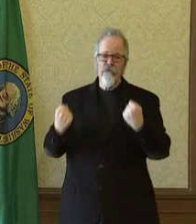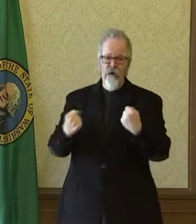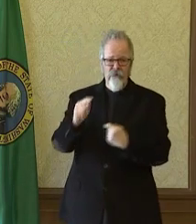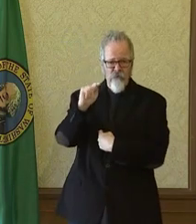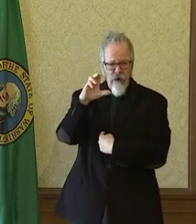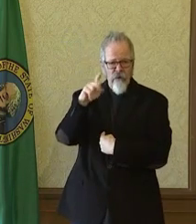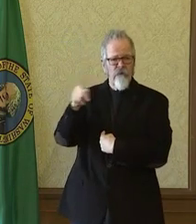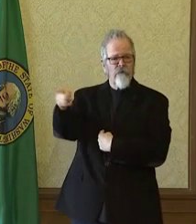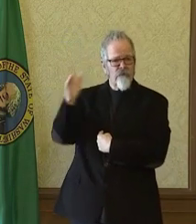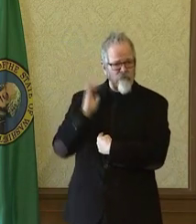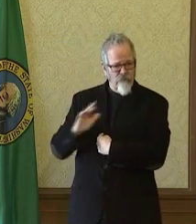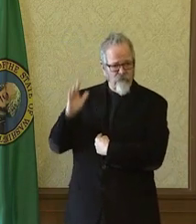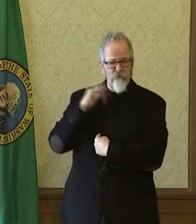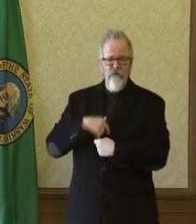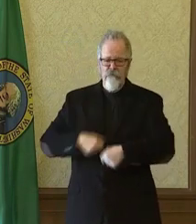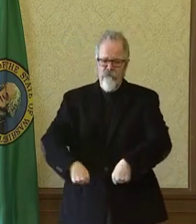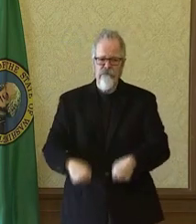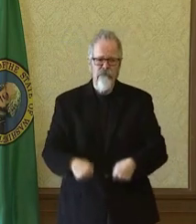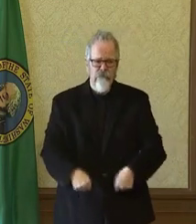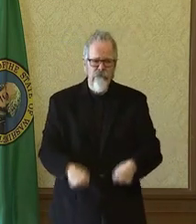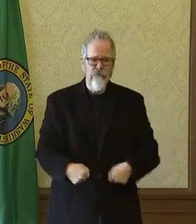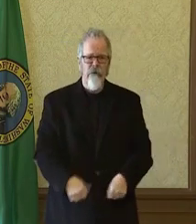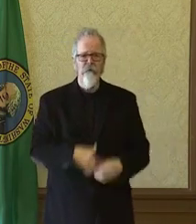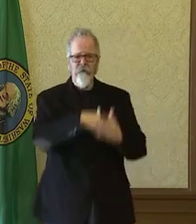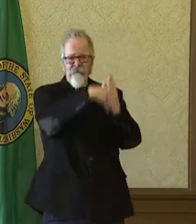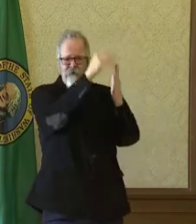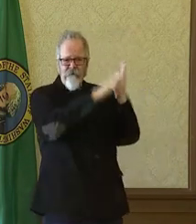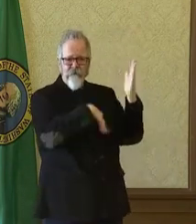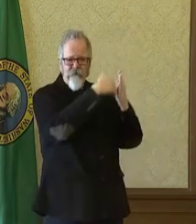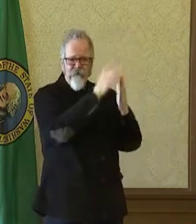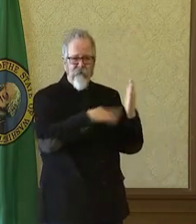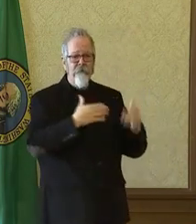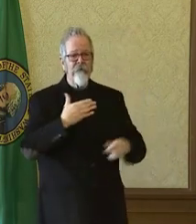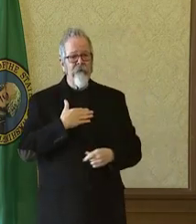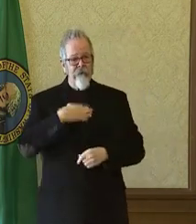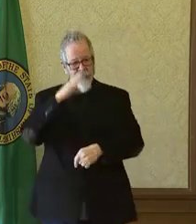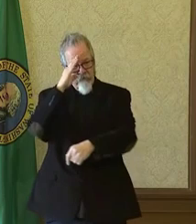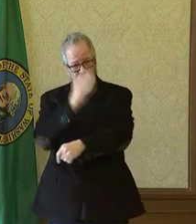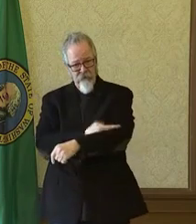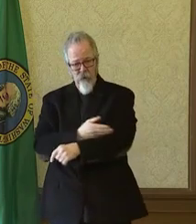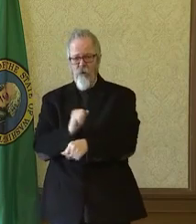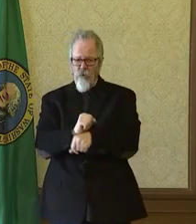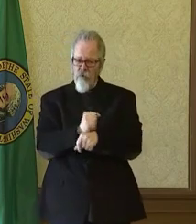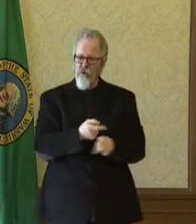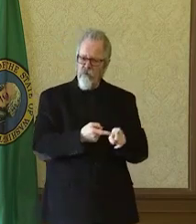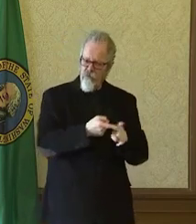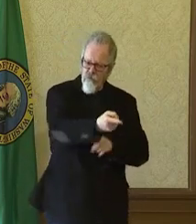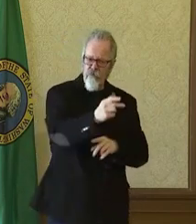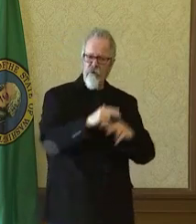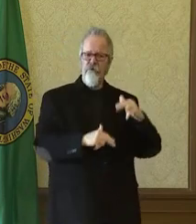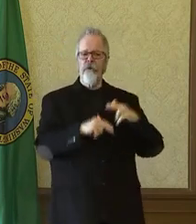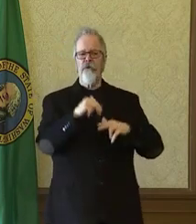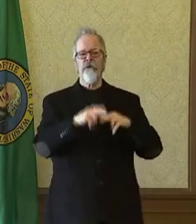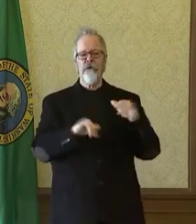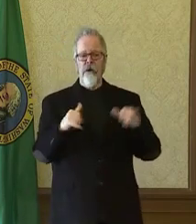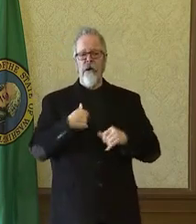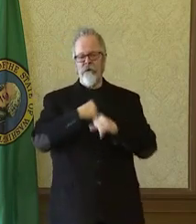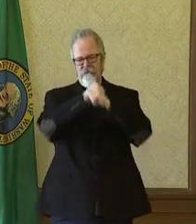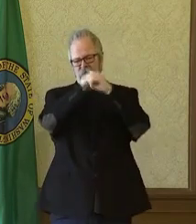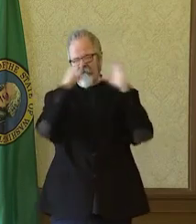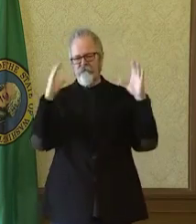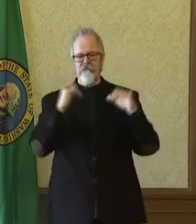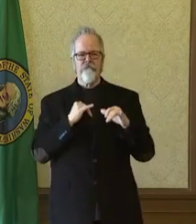construction industry. So we care about those workers, but we also care about not allowing them to